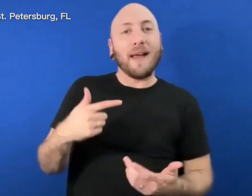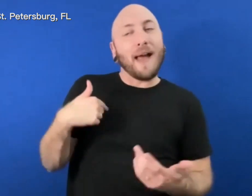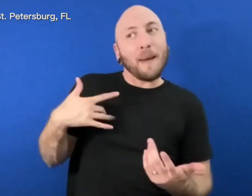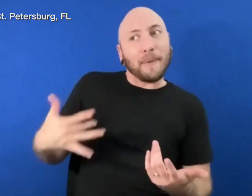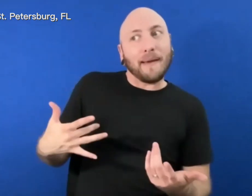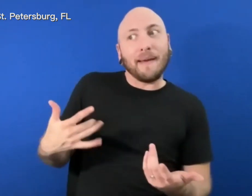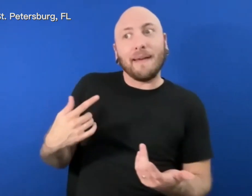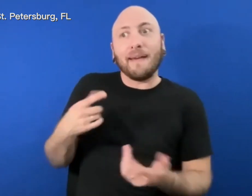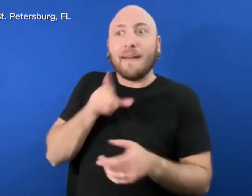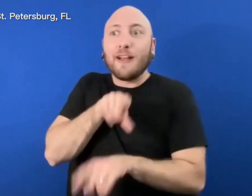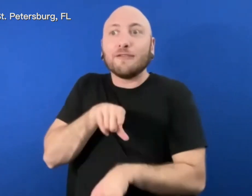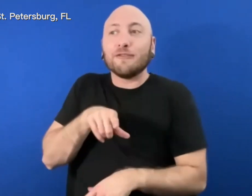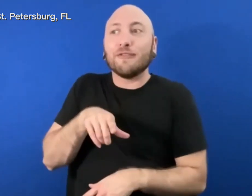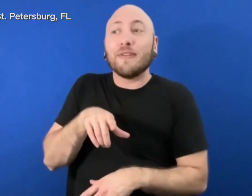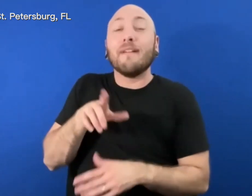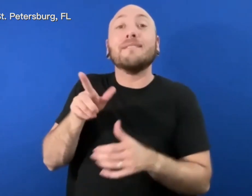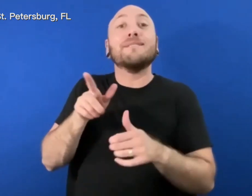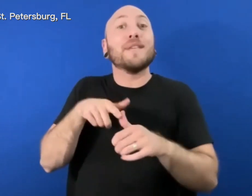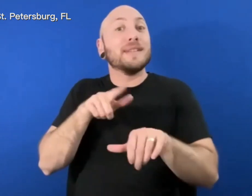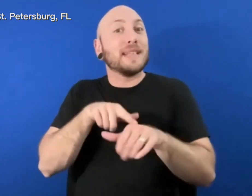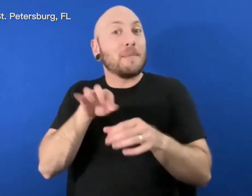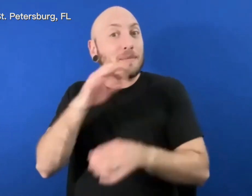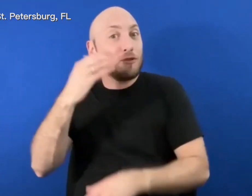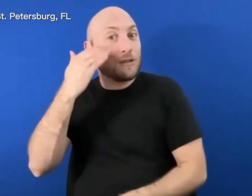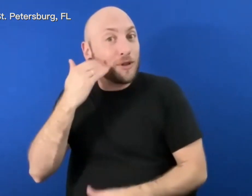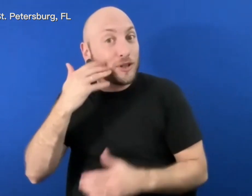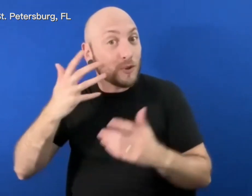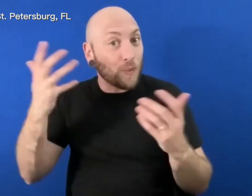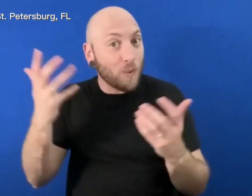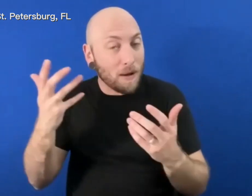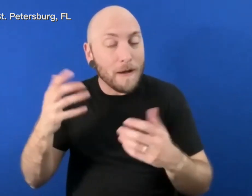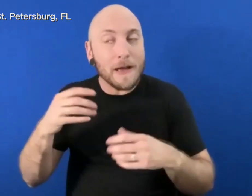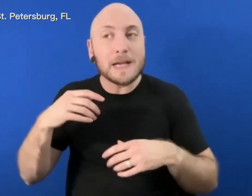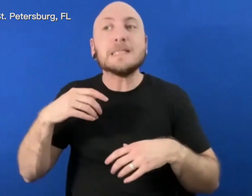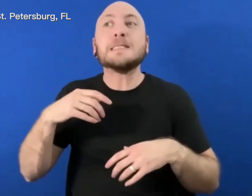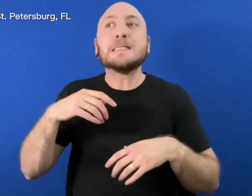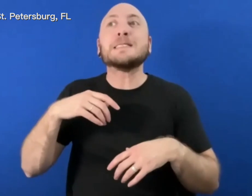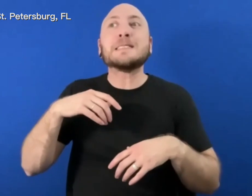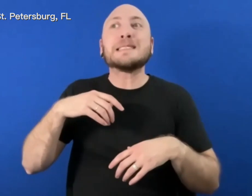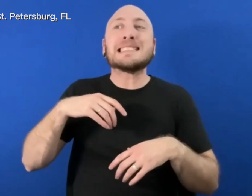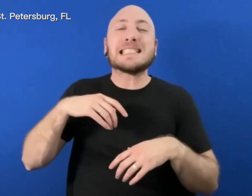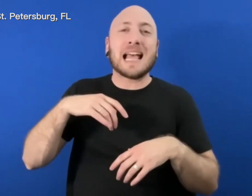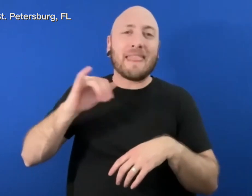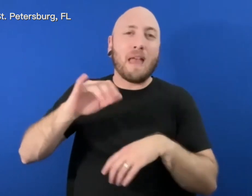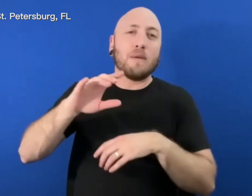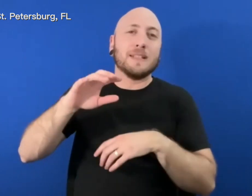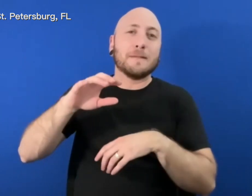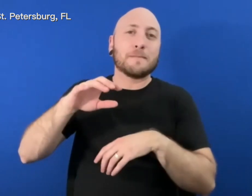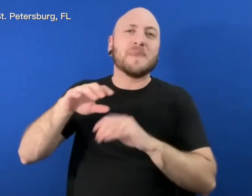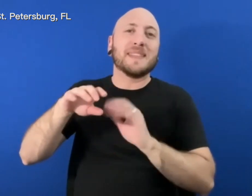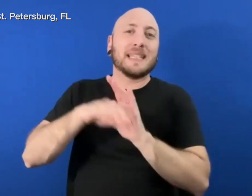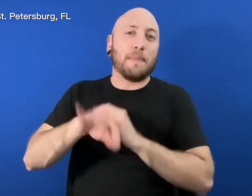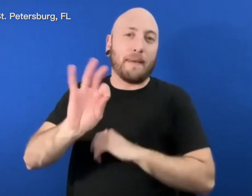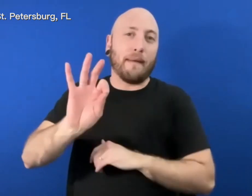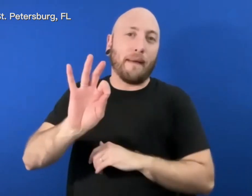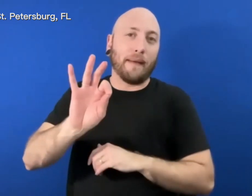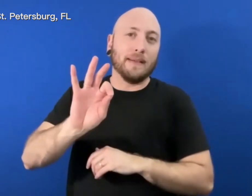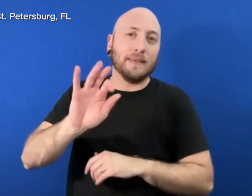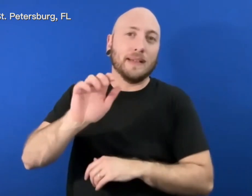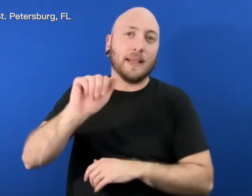the first major spiritual experience I had was working the 9 step. And I